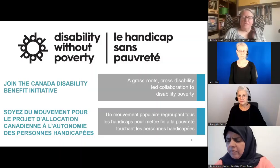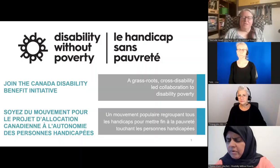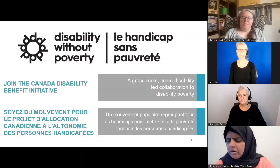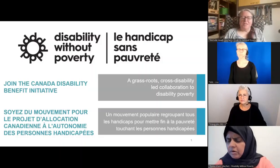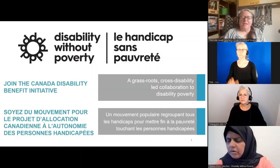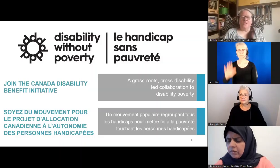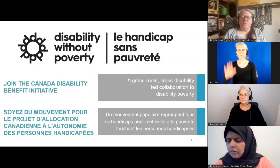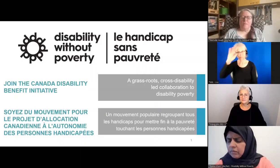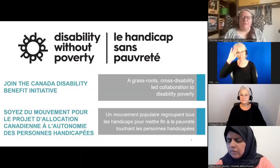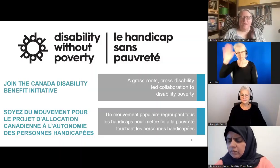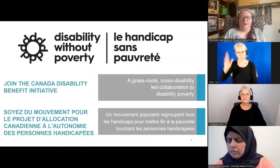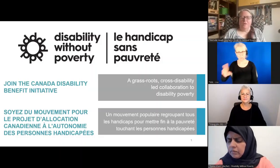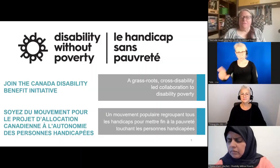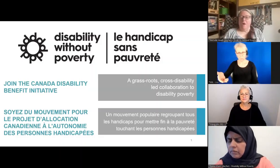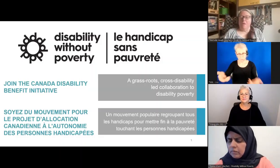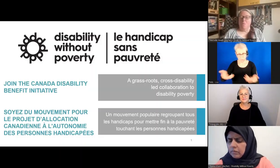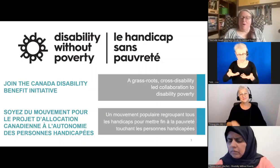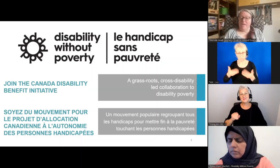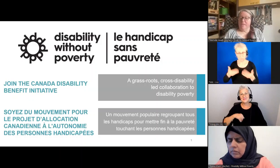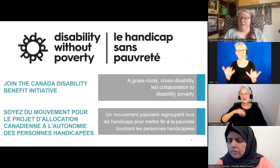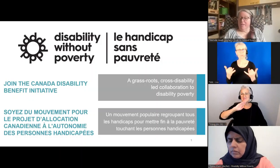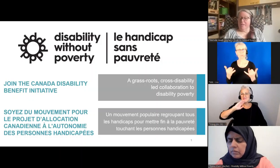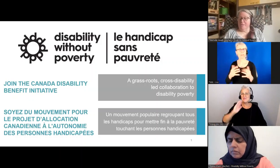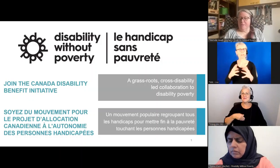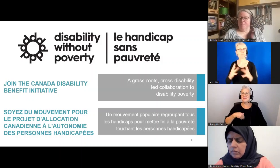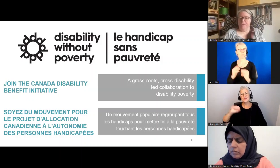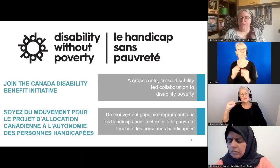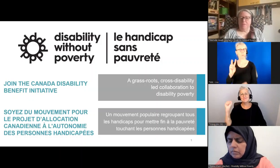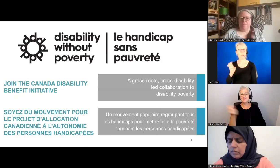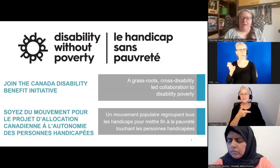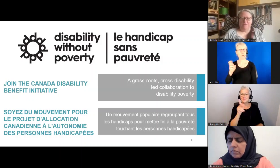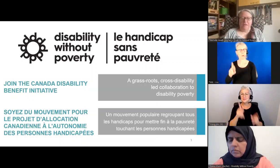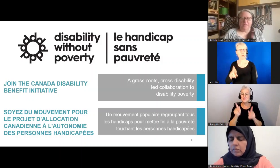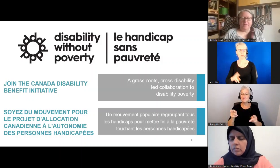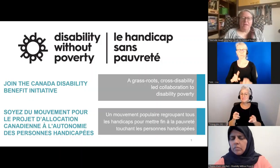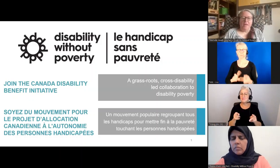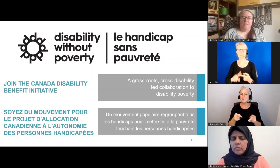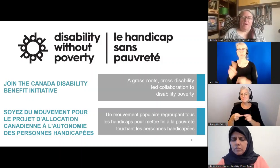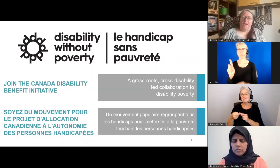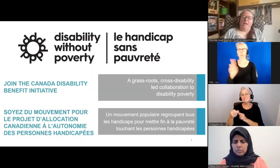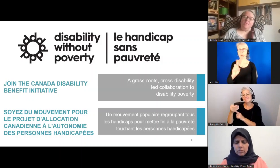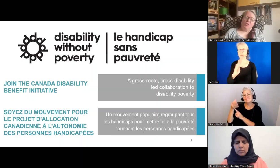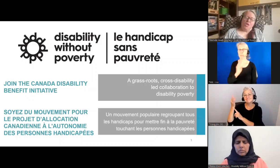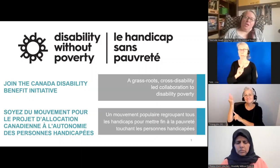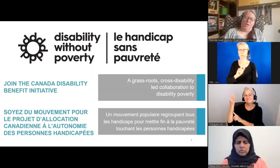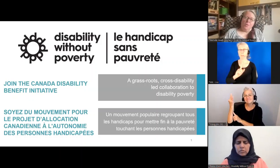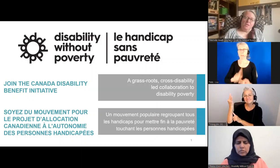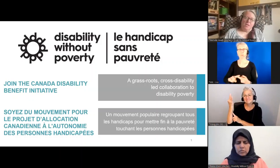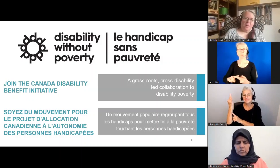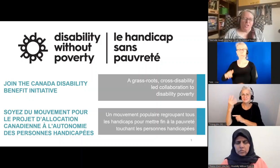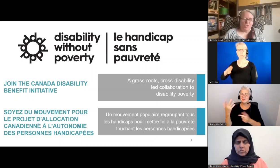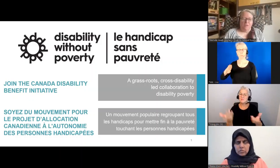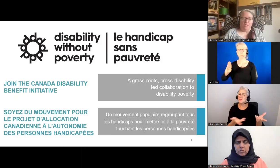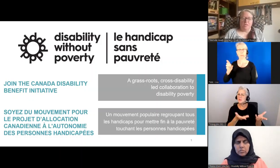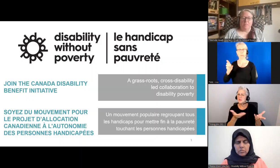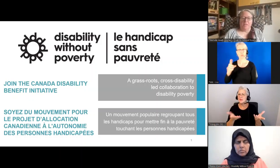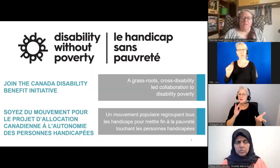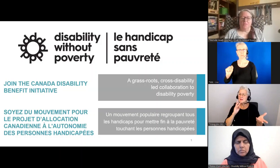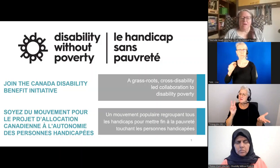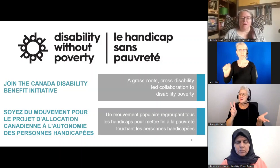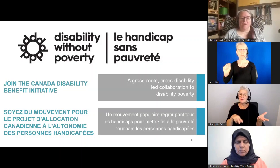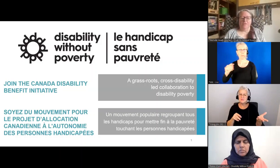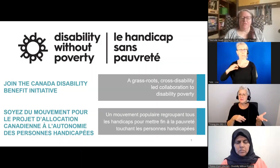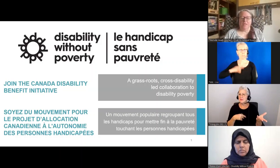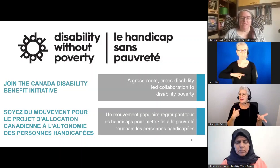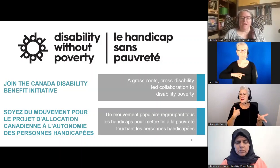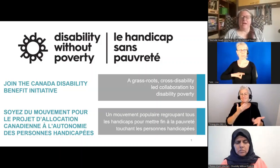Welcome everyone to today's webinar from Where's the Bill to Budget the Benefit. My name's Michelle Hewitt and I'm the Chair of